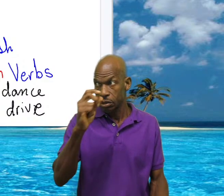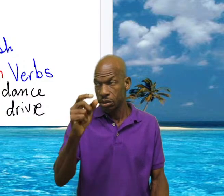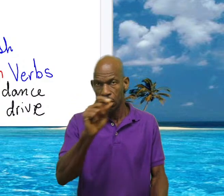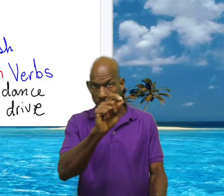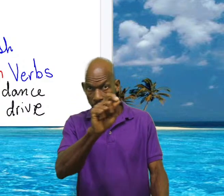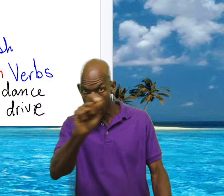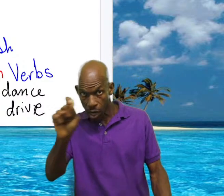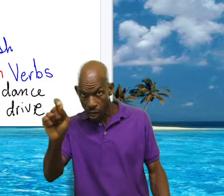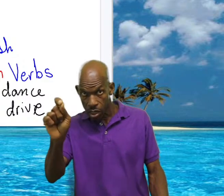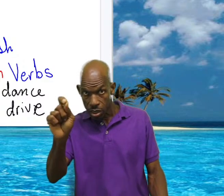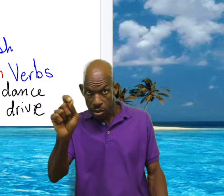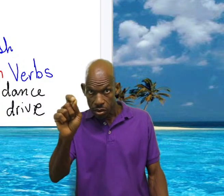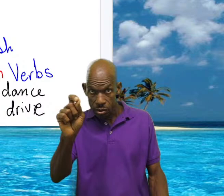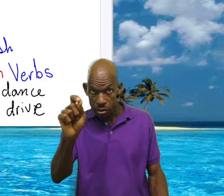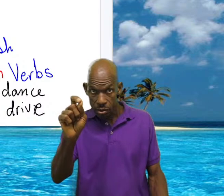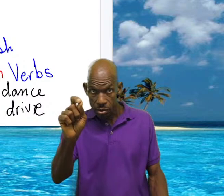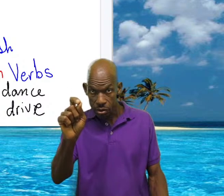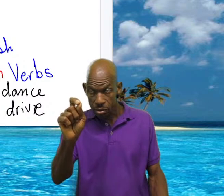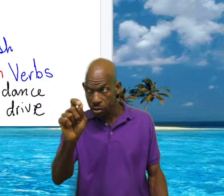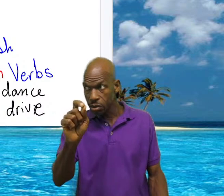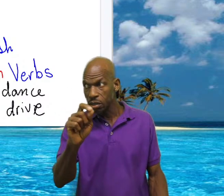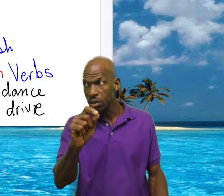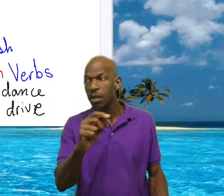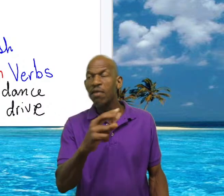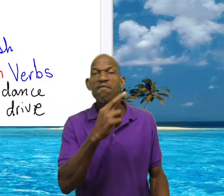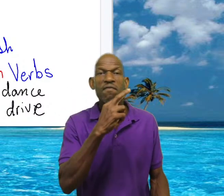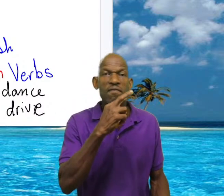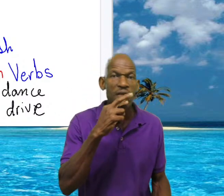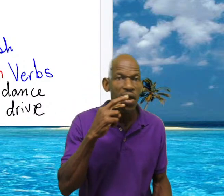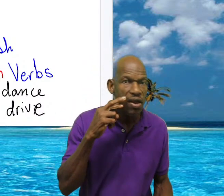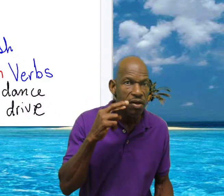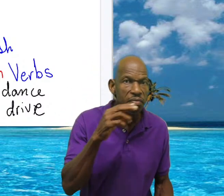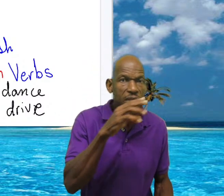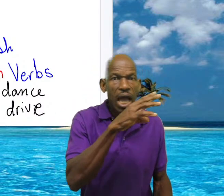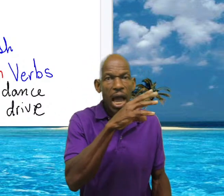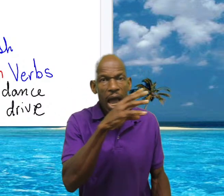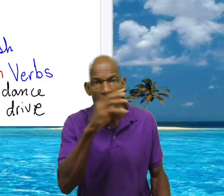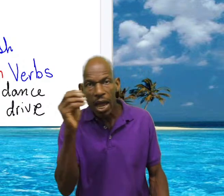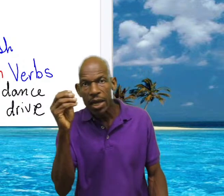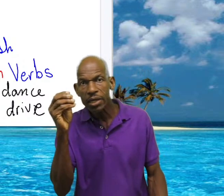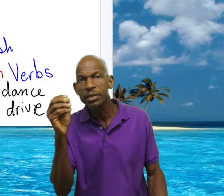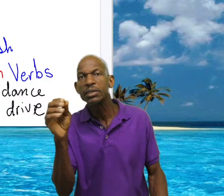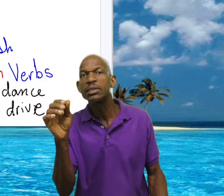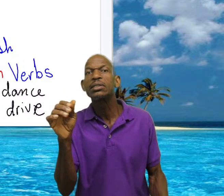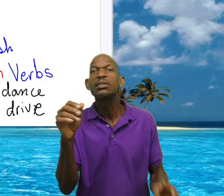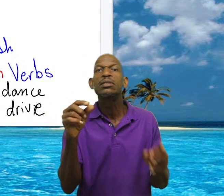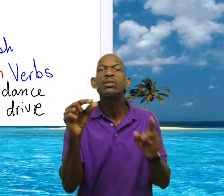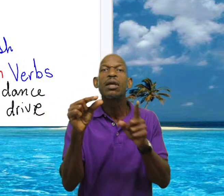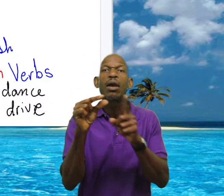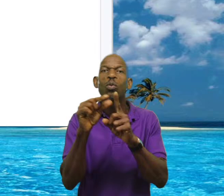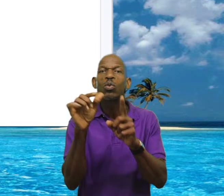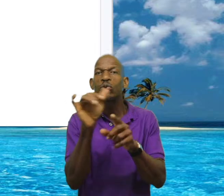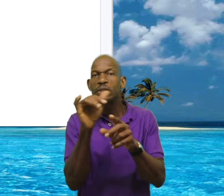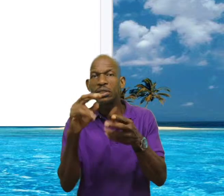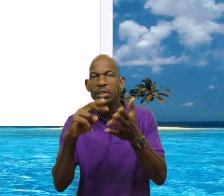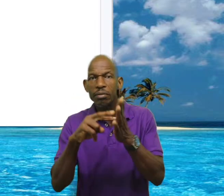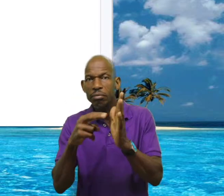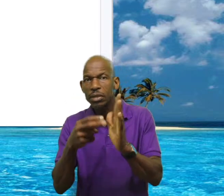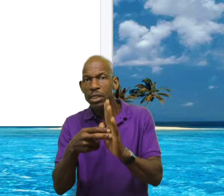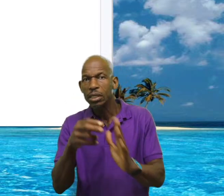if you are going to be learning English and you're going to use the internet a lot, I'm telling you, you have to use the